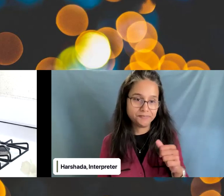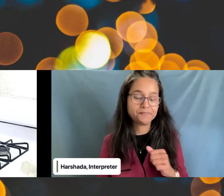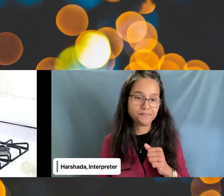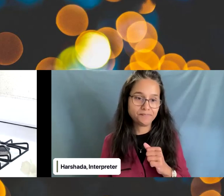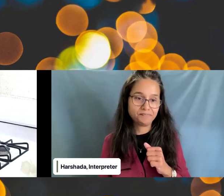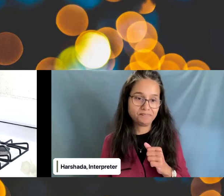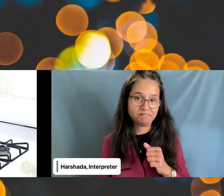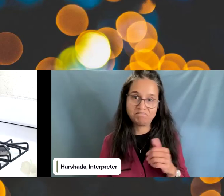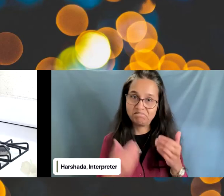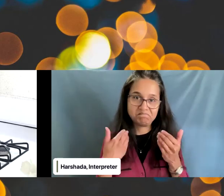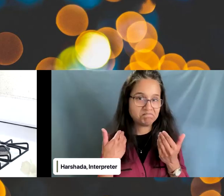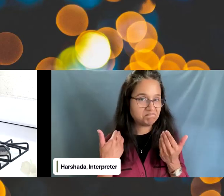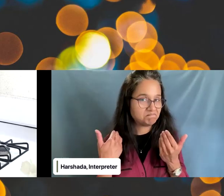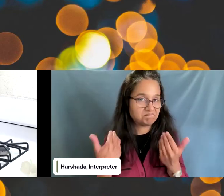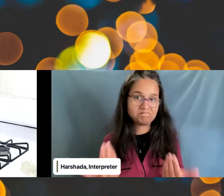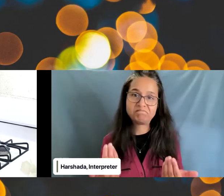Okay.